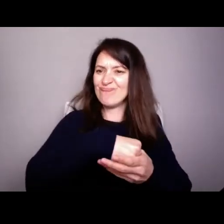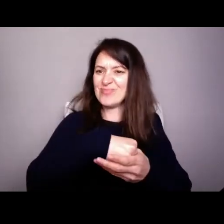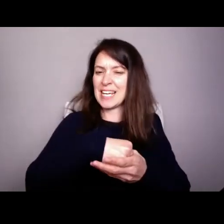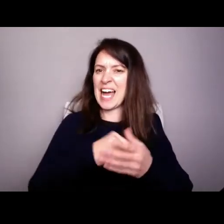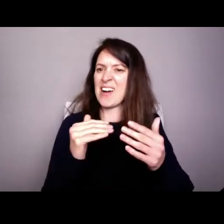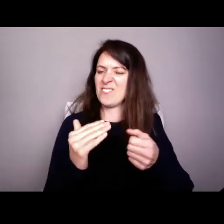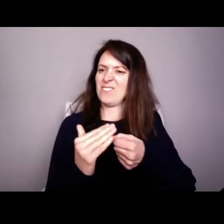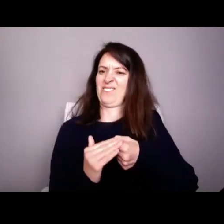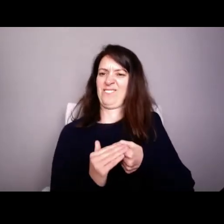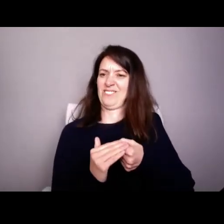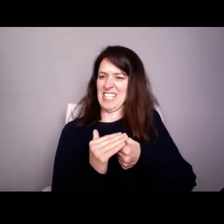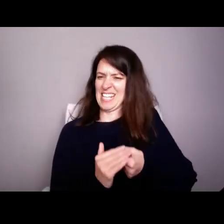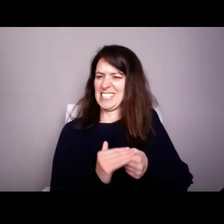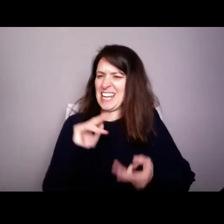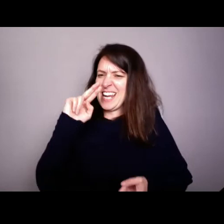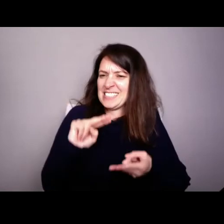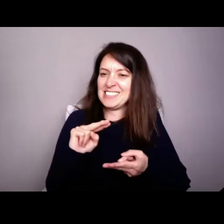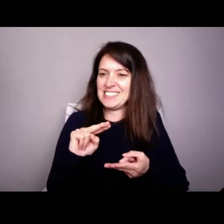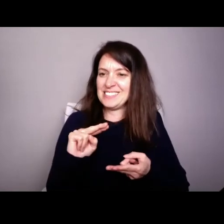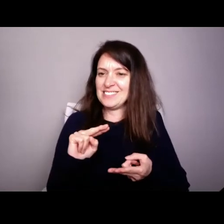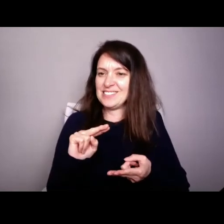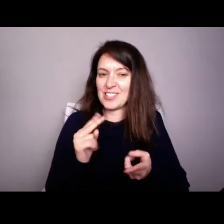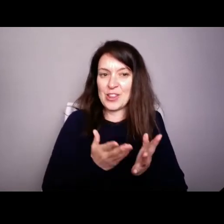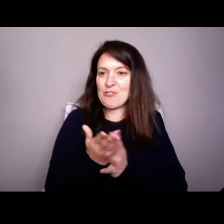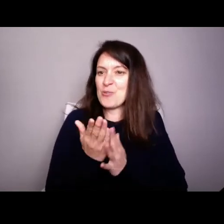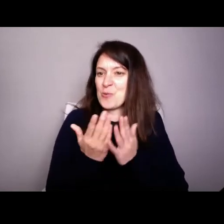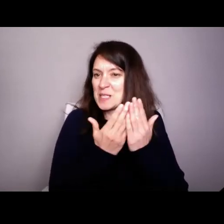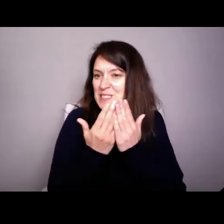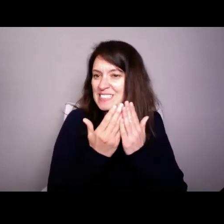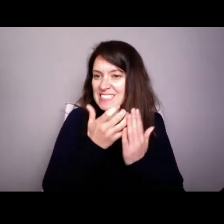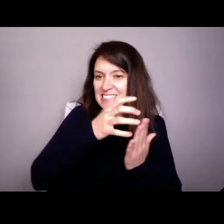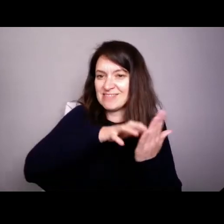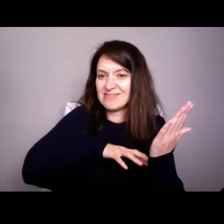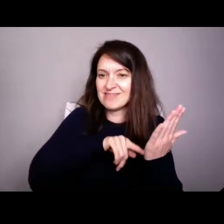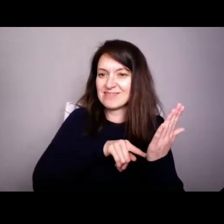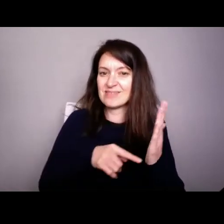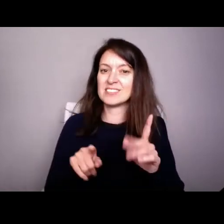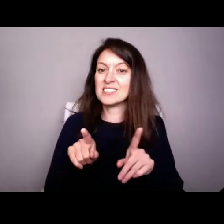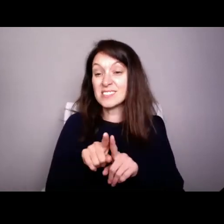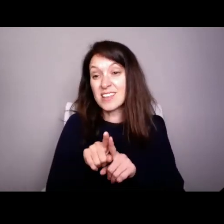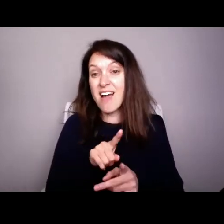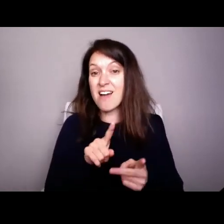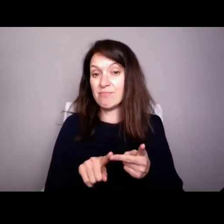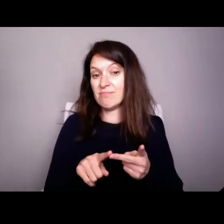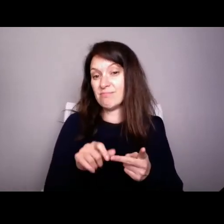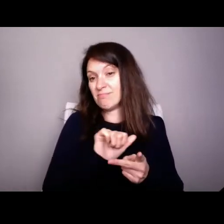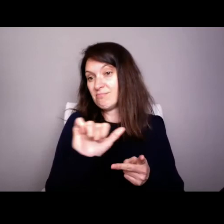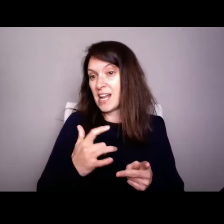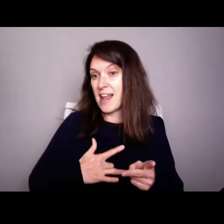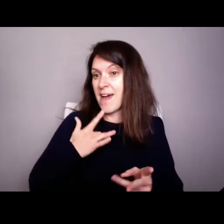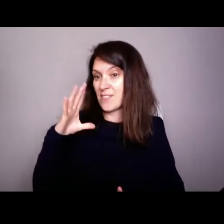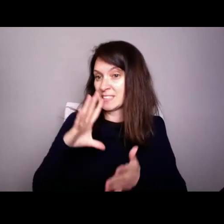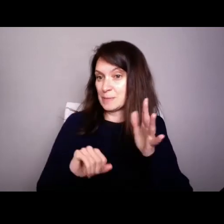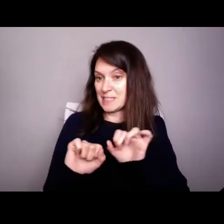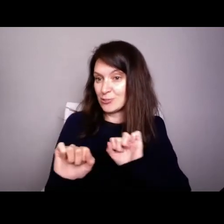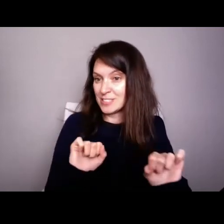that from the study through to social, through to the other I guess expected life experiences, and obviously COVID